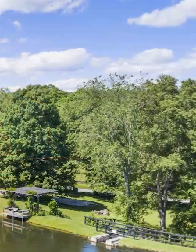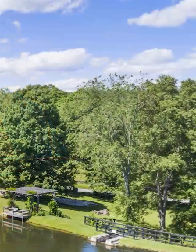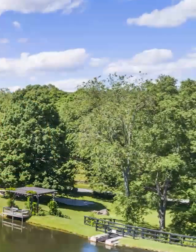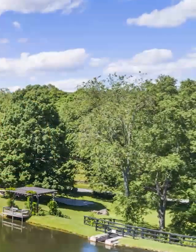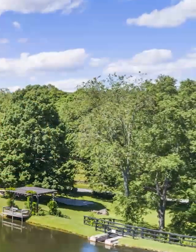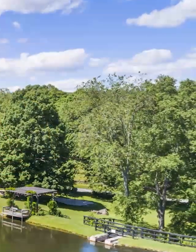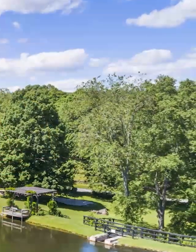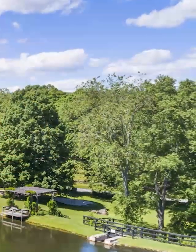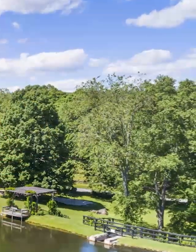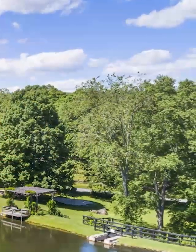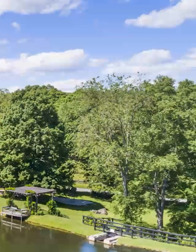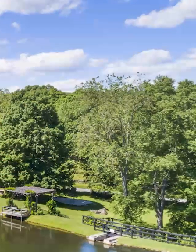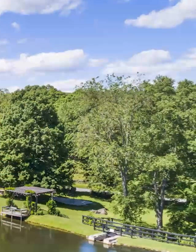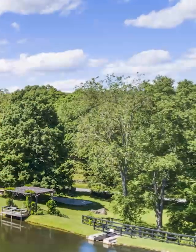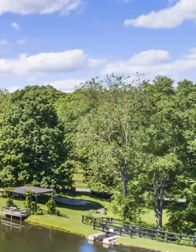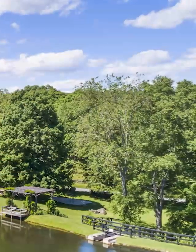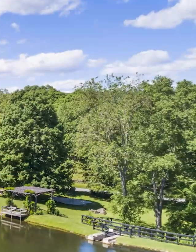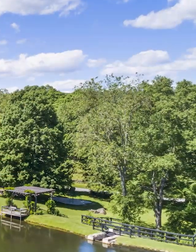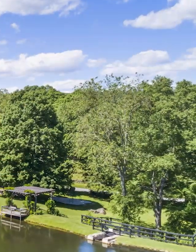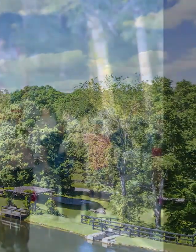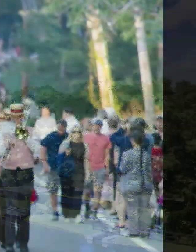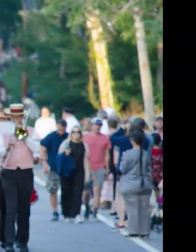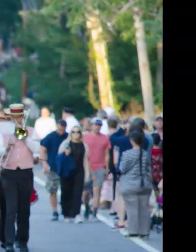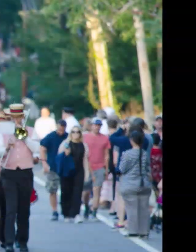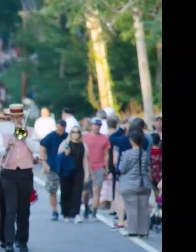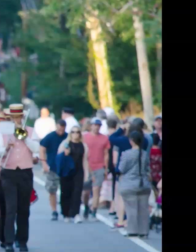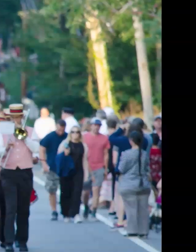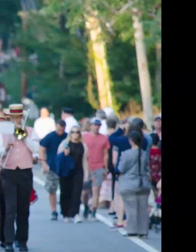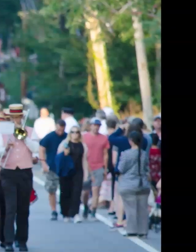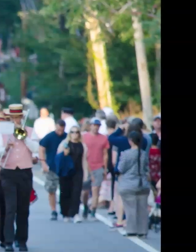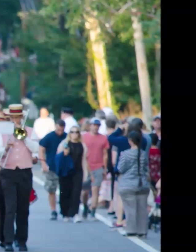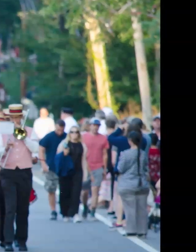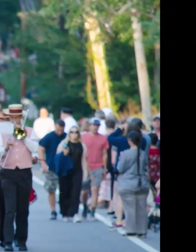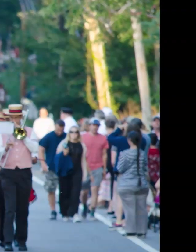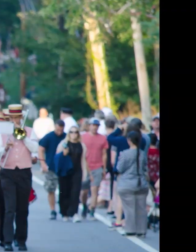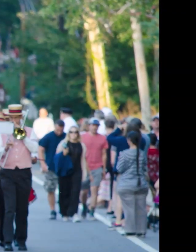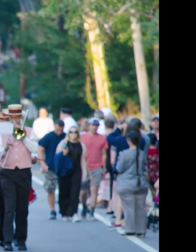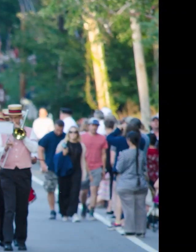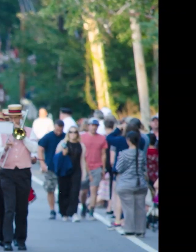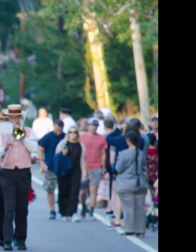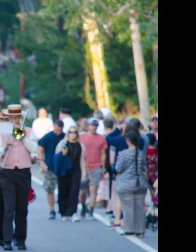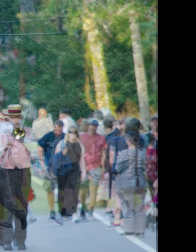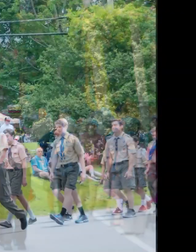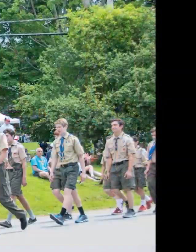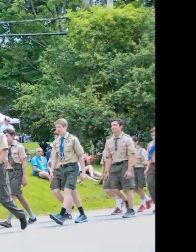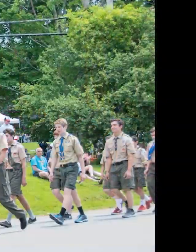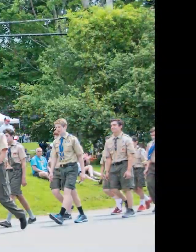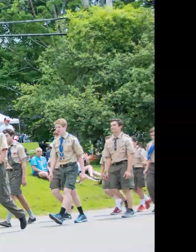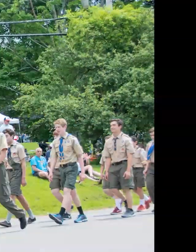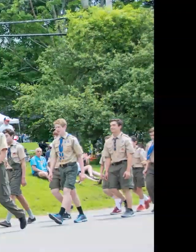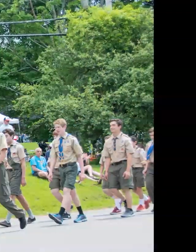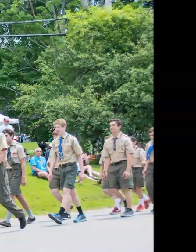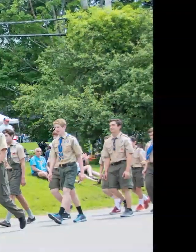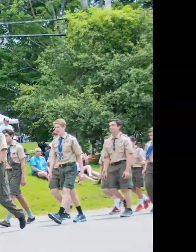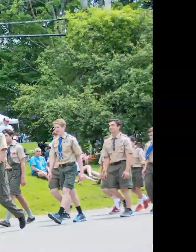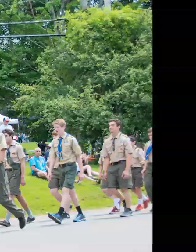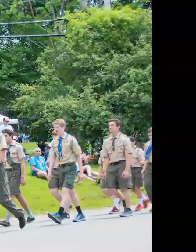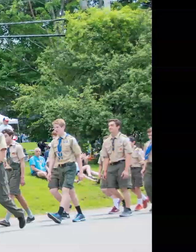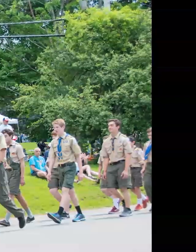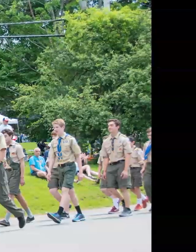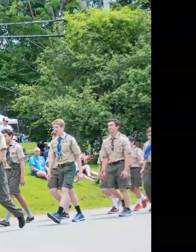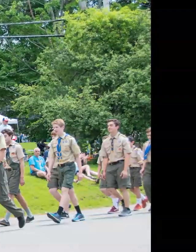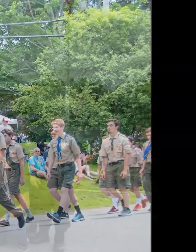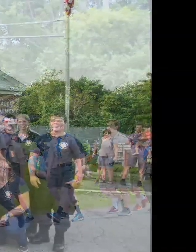Cross River, Wacabuck, South Salem, and the hamlet of Lewisboro. There are 3 hamlet centers where we have